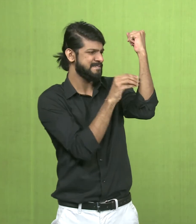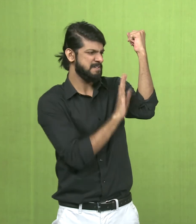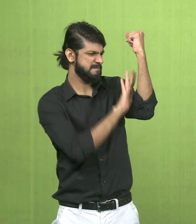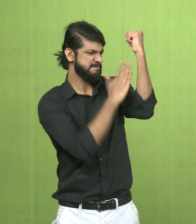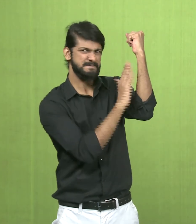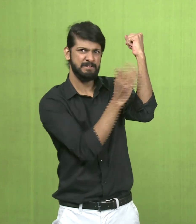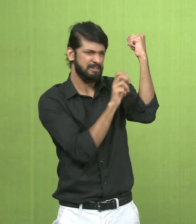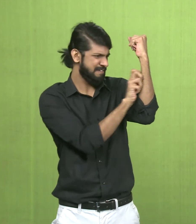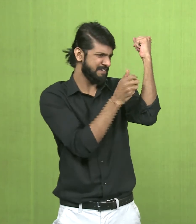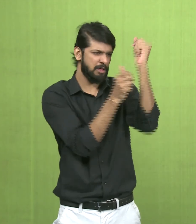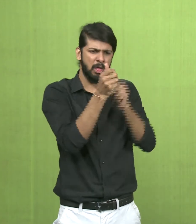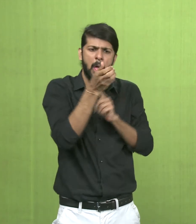powdered bark